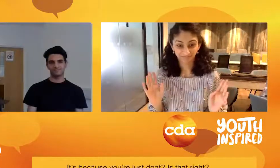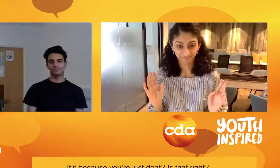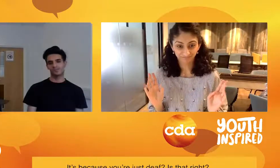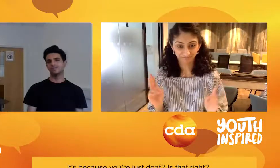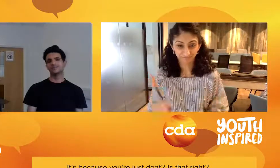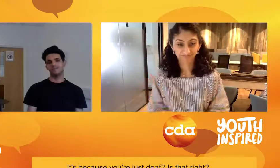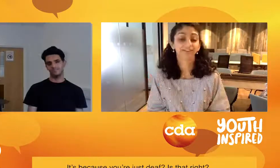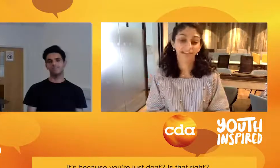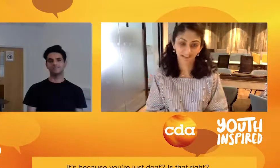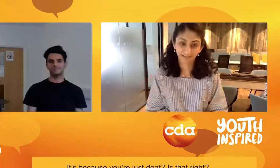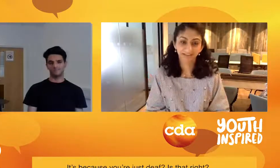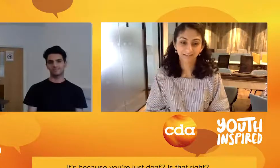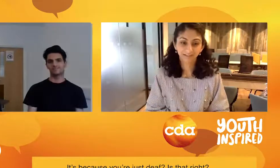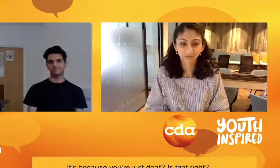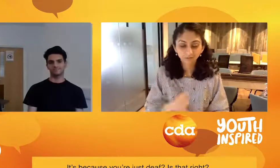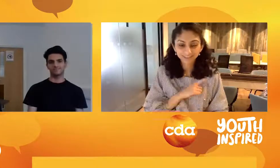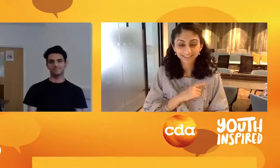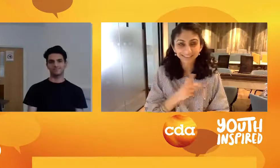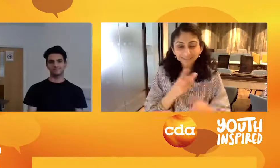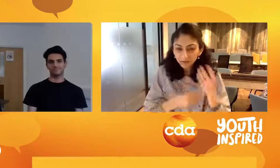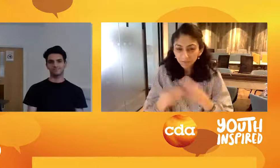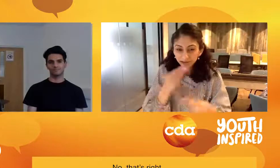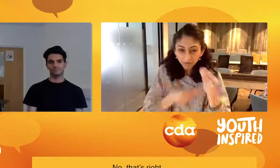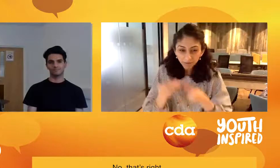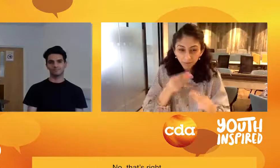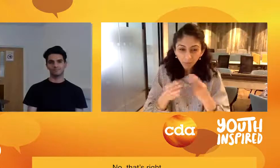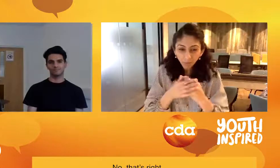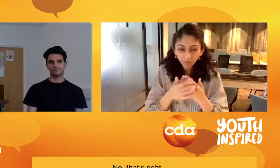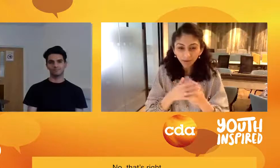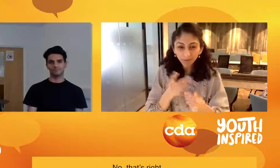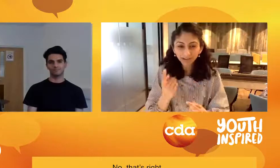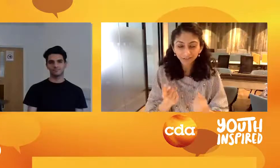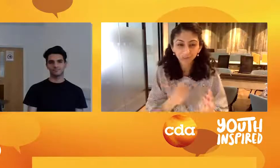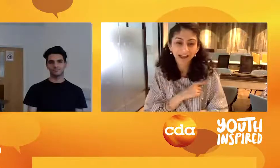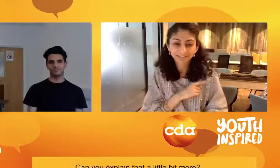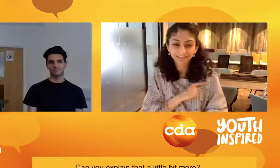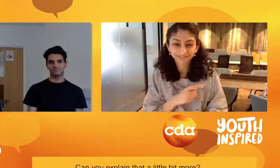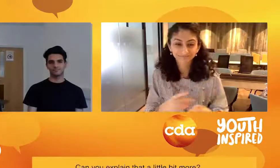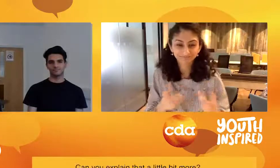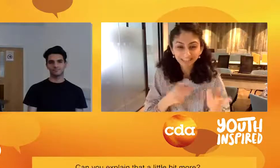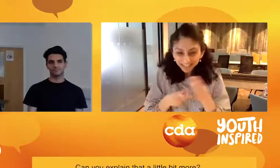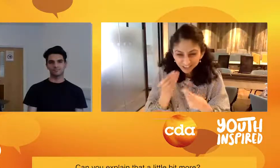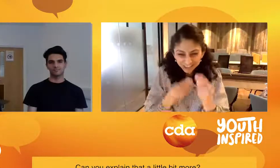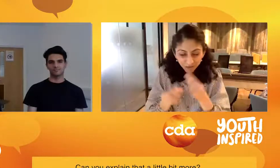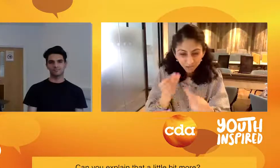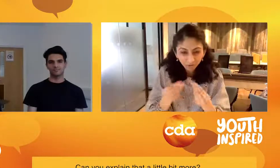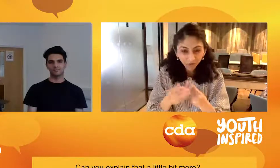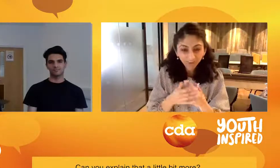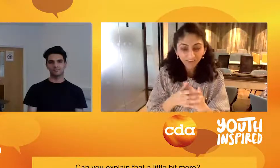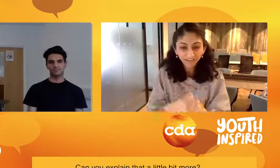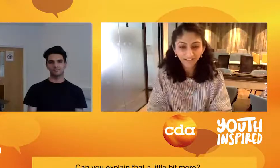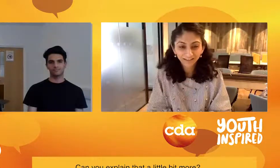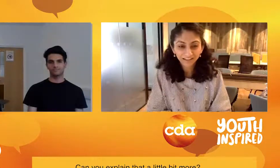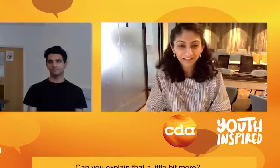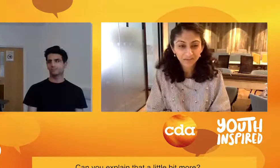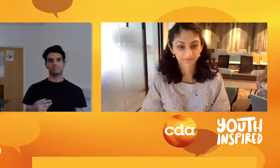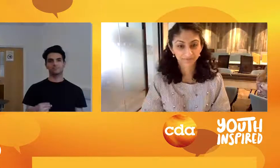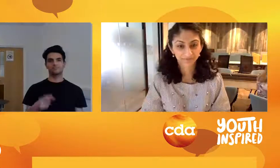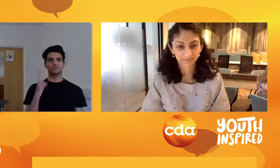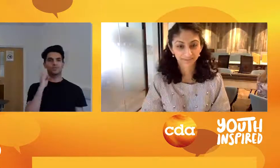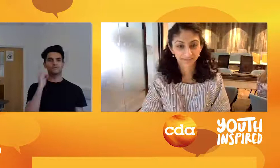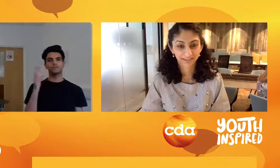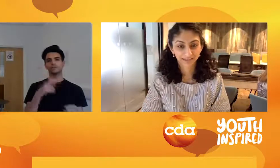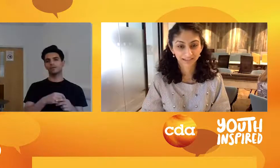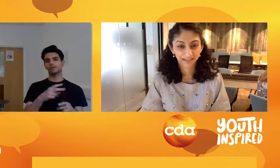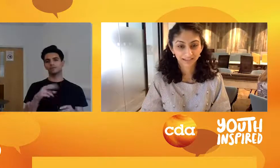It's because you're just deaf, is that right? Yeah, no, that's right. Okay, so can you explain that a little bit more?